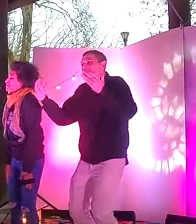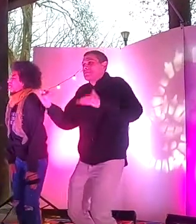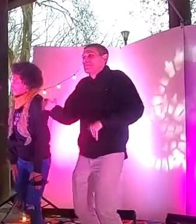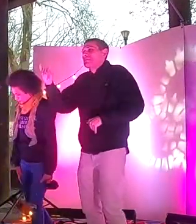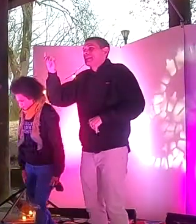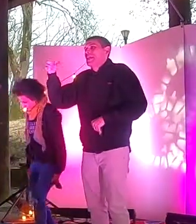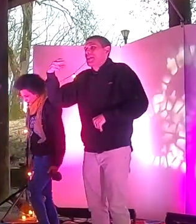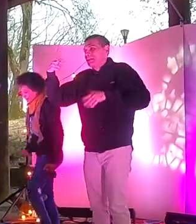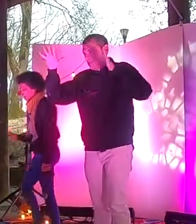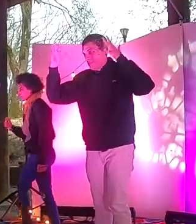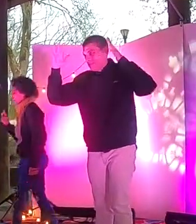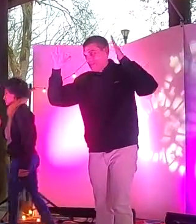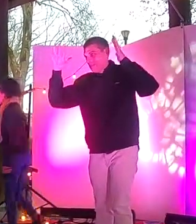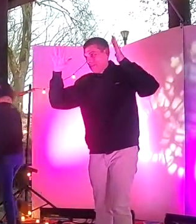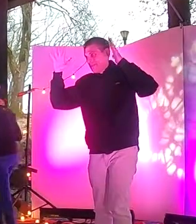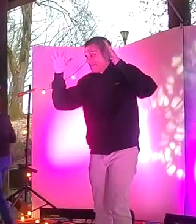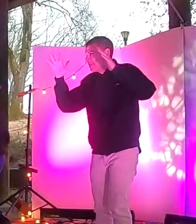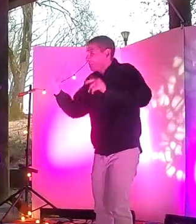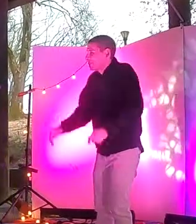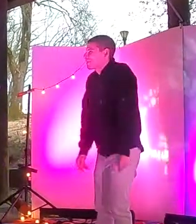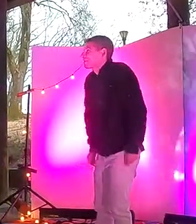Saya.